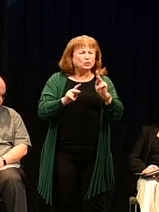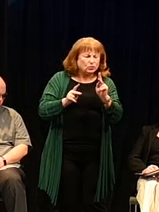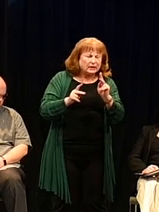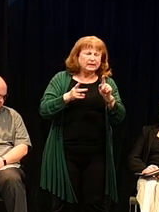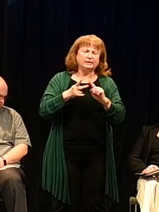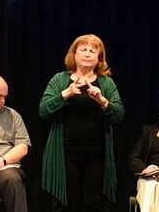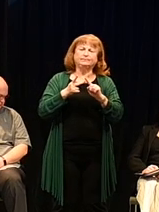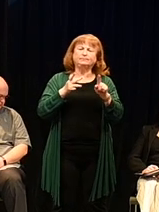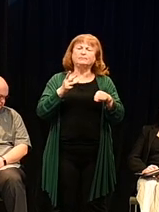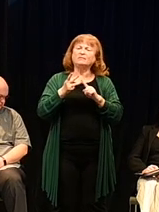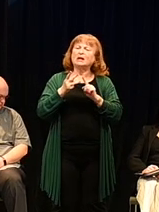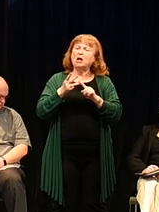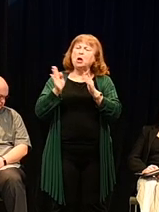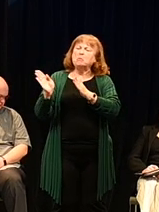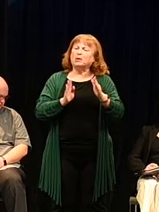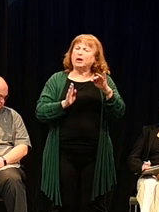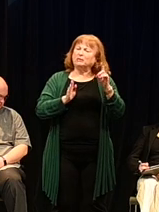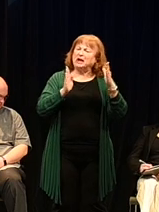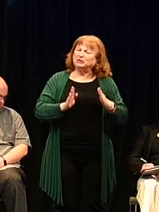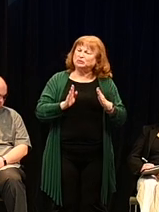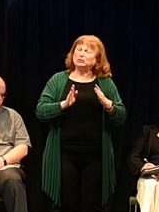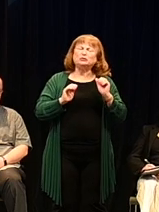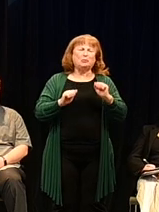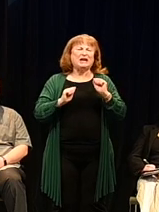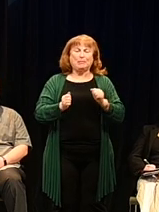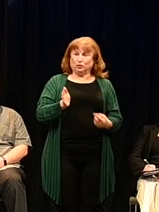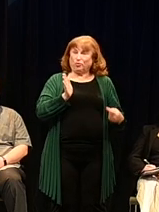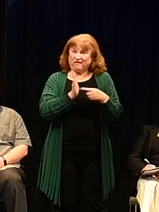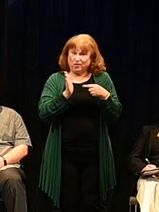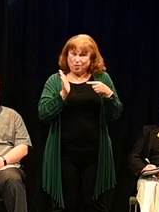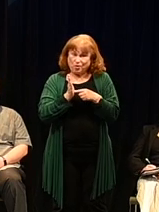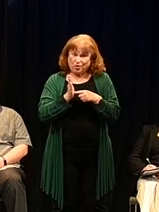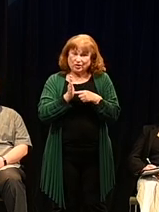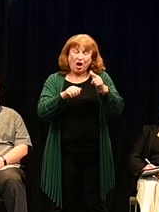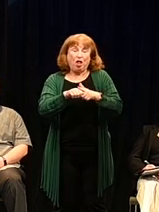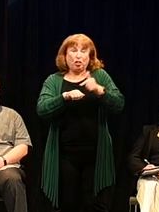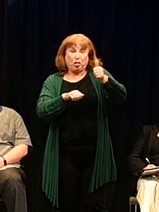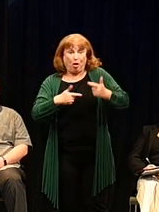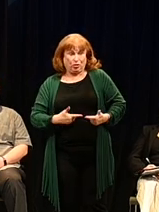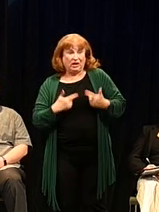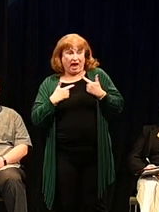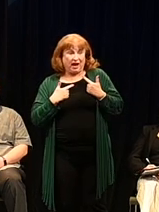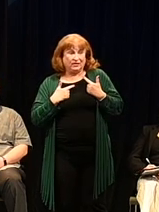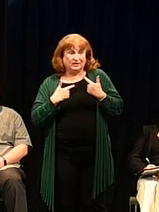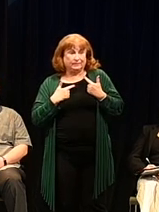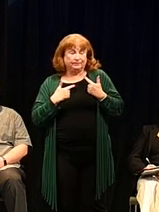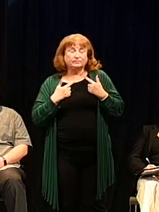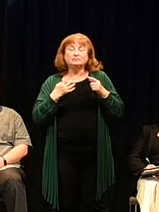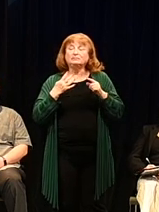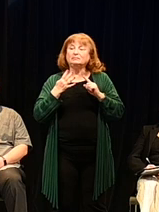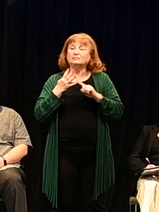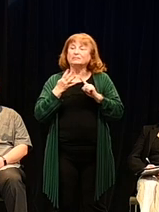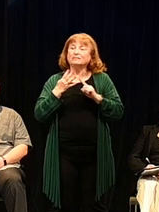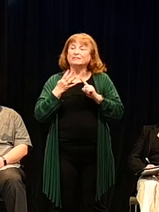opportunities, preparing Marylanders to be able to afford longer lives.